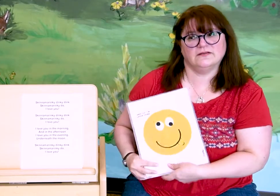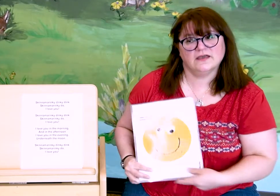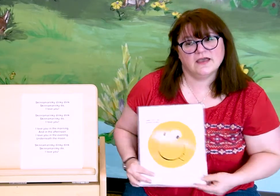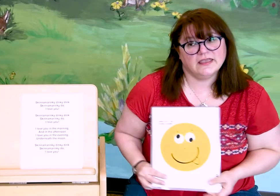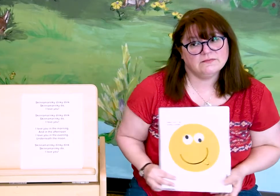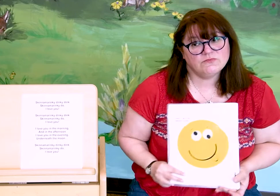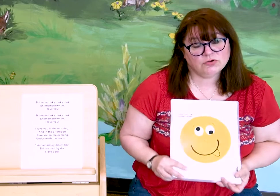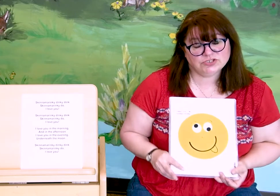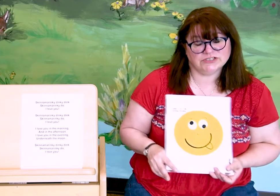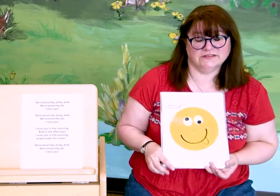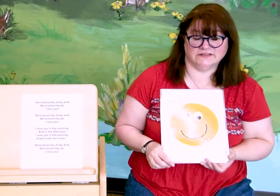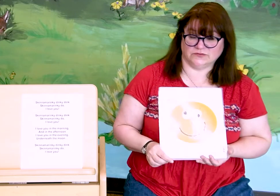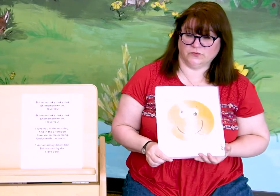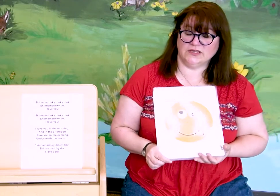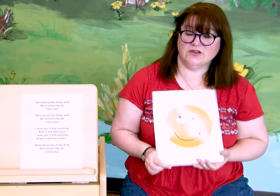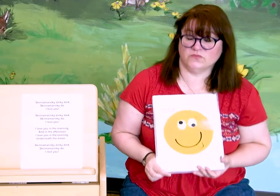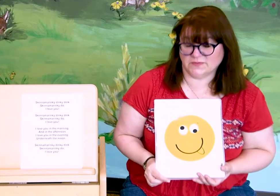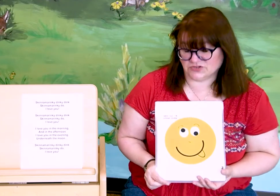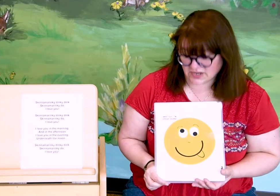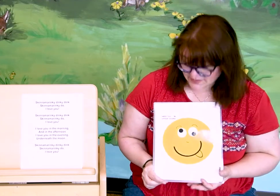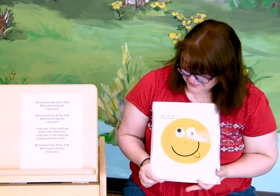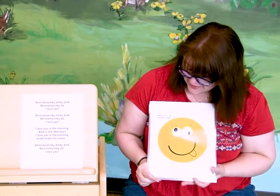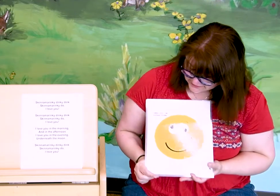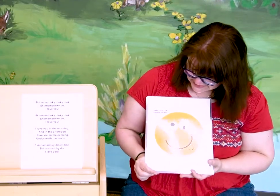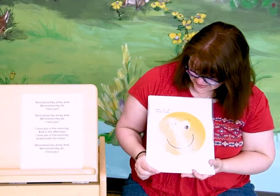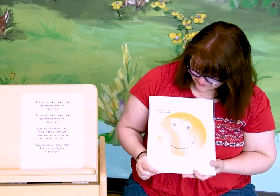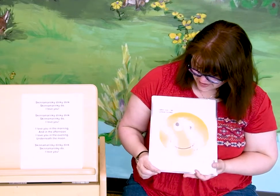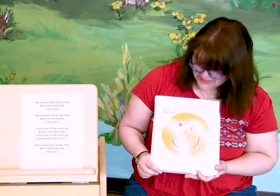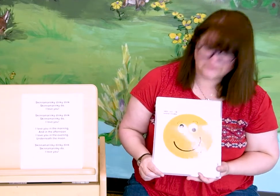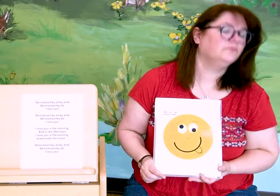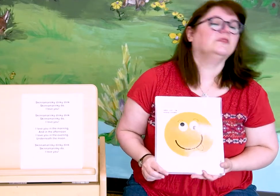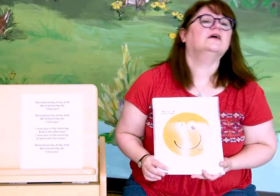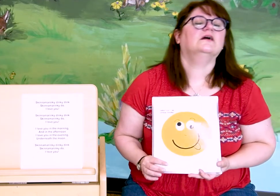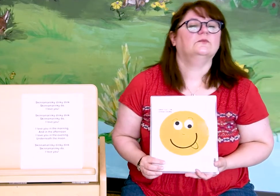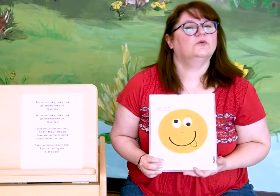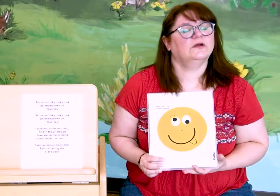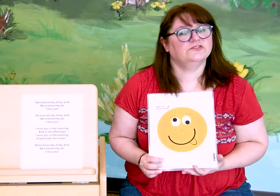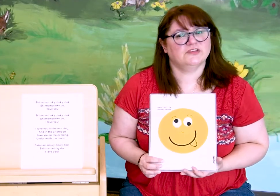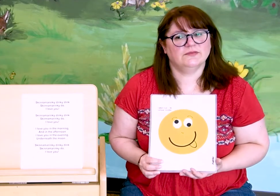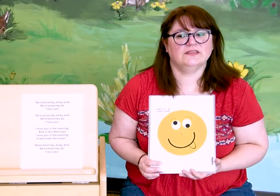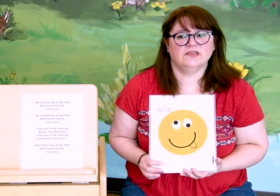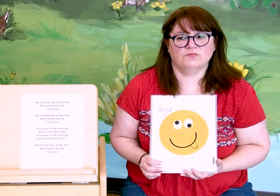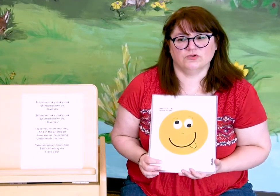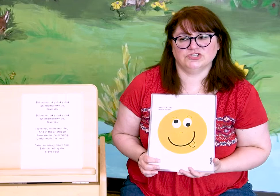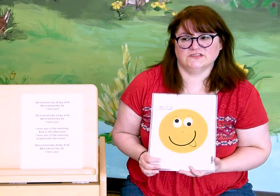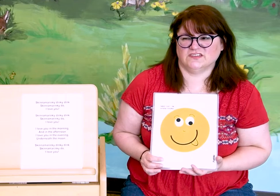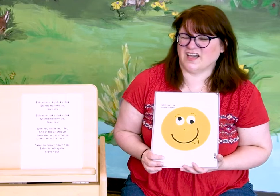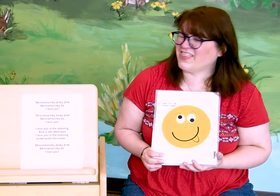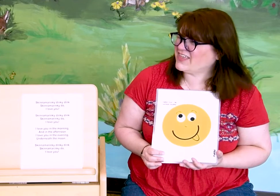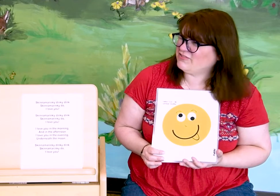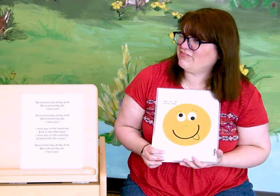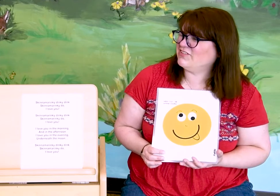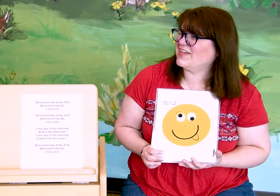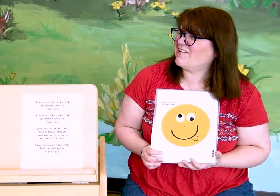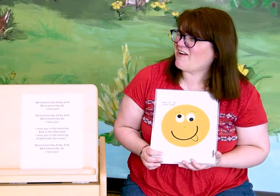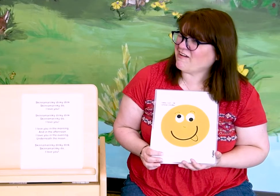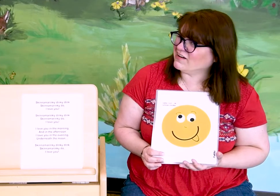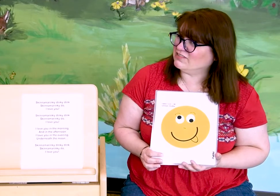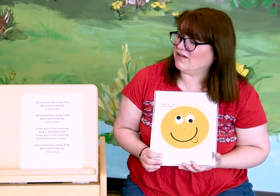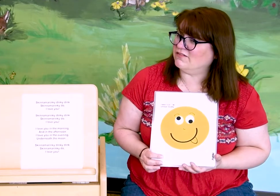emotions. We've been talking about love today, right? But what are some of the emotions that you feel that aren't love?